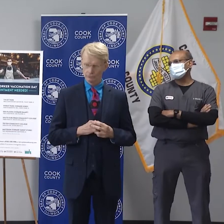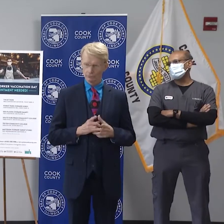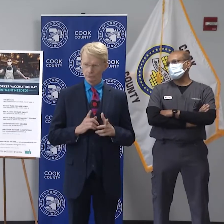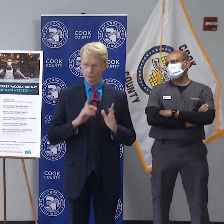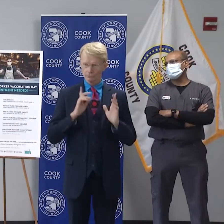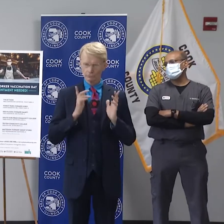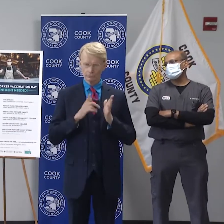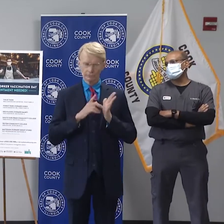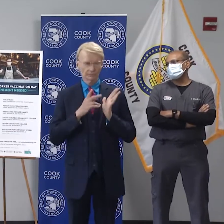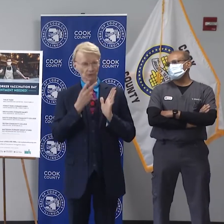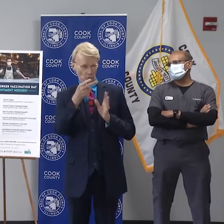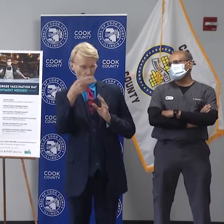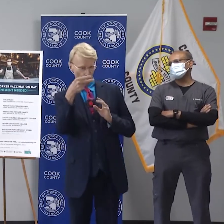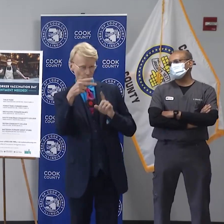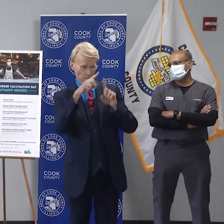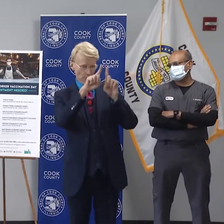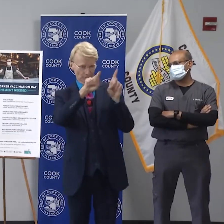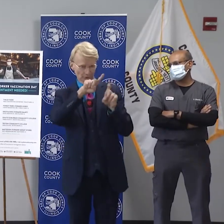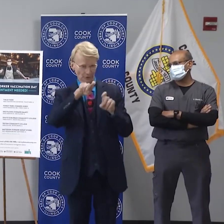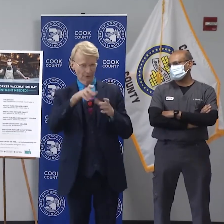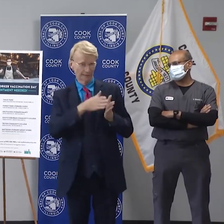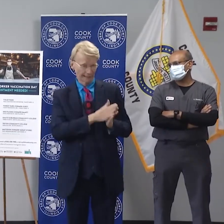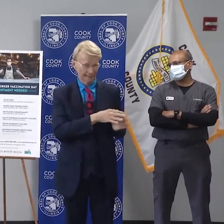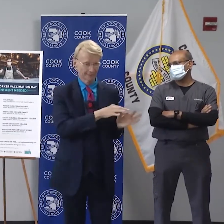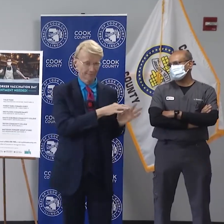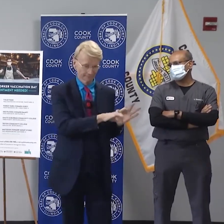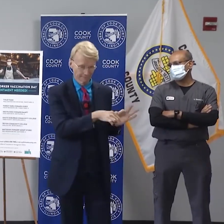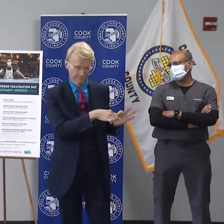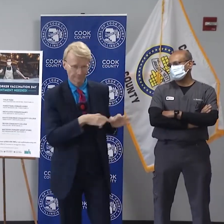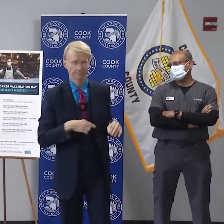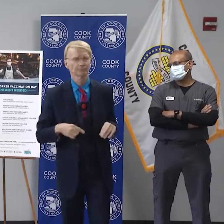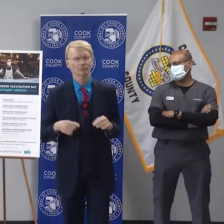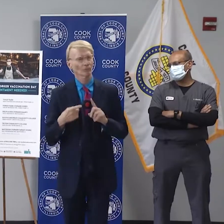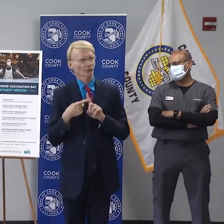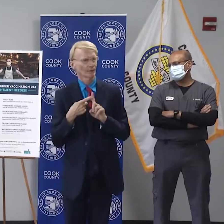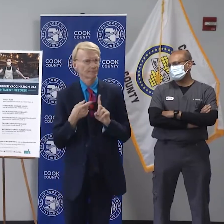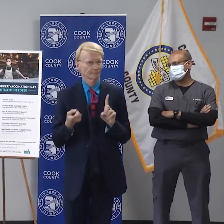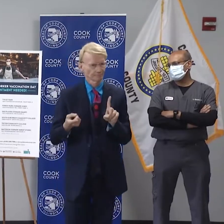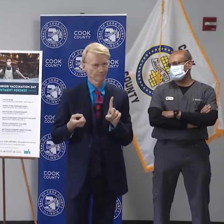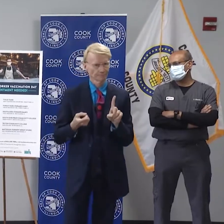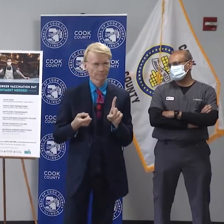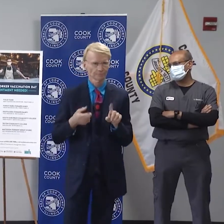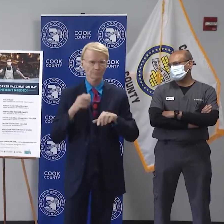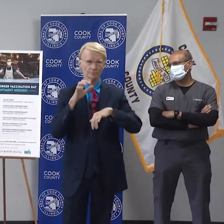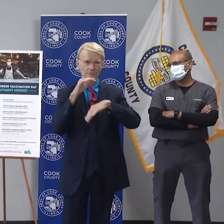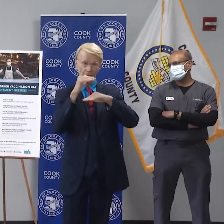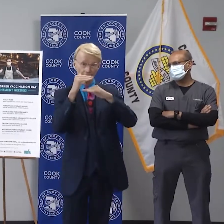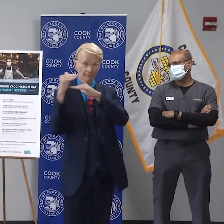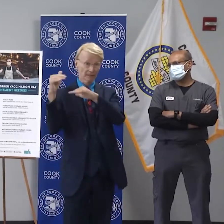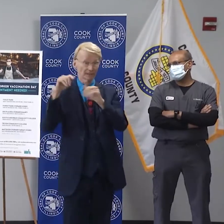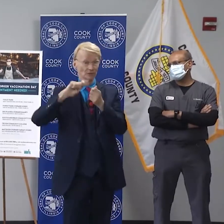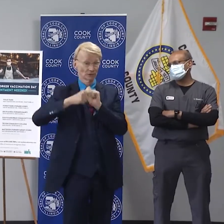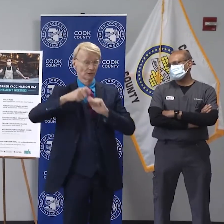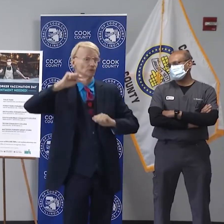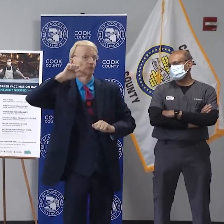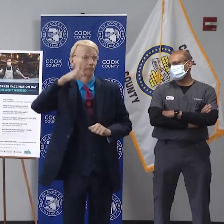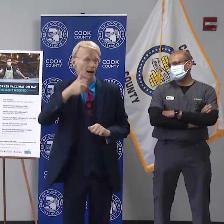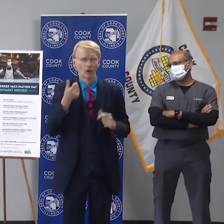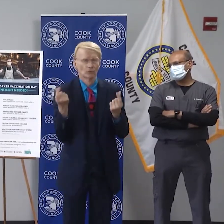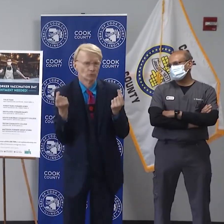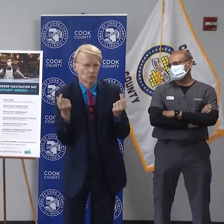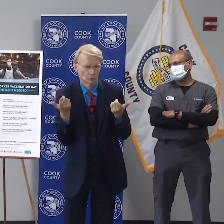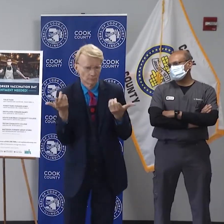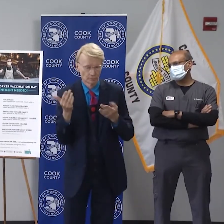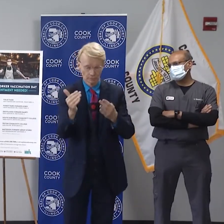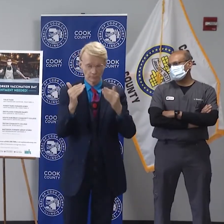Pardon me? So there are two questions. One is, what about the restrictions that are going into effect tomorrow? And then